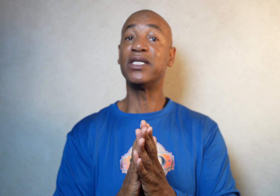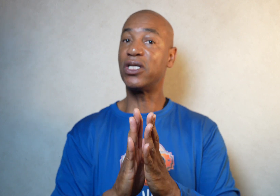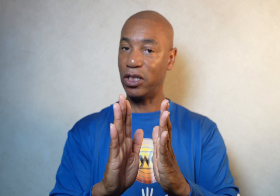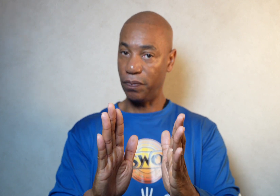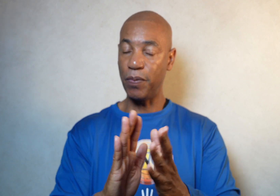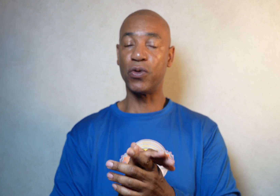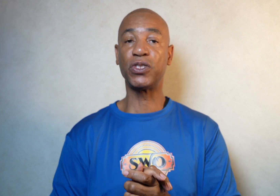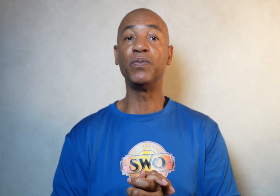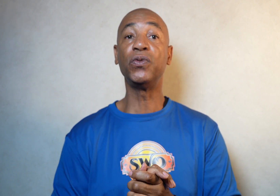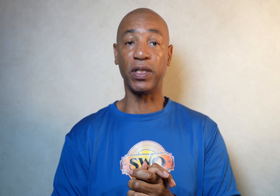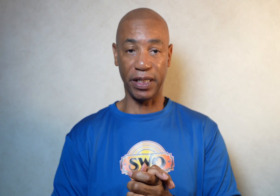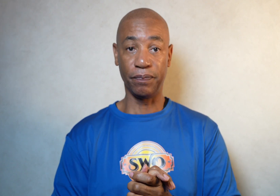little bit more smoothly.